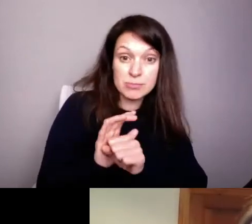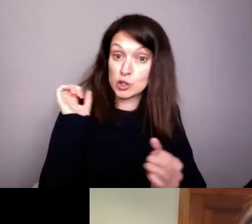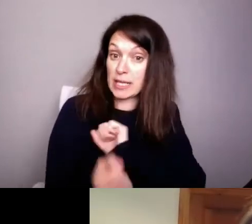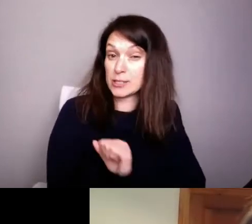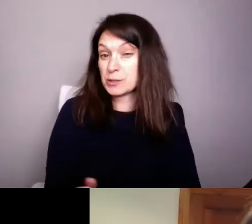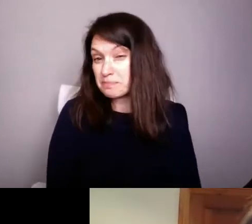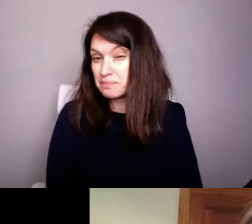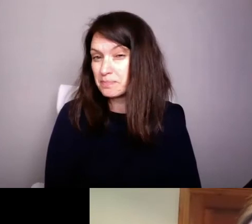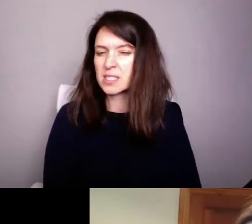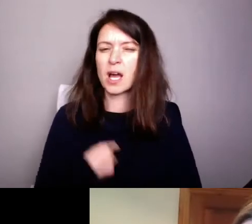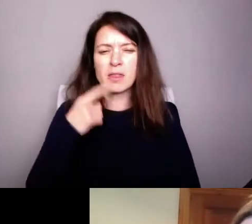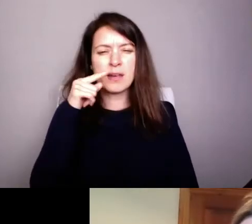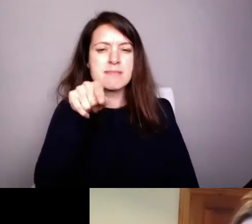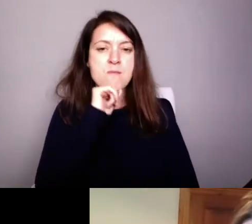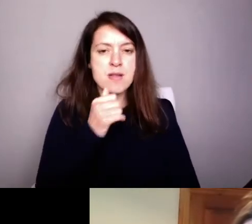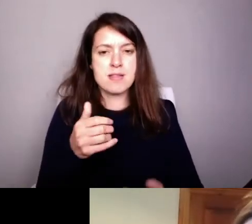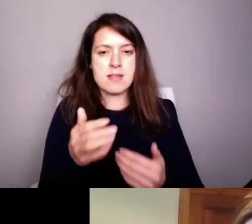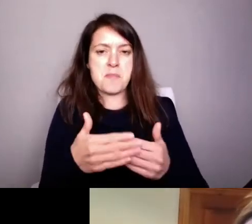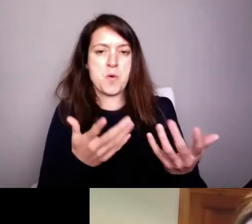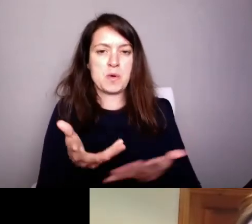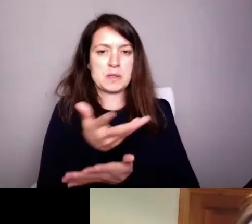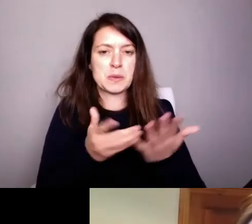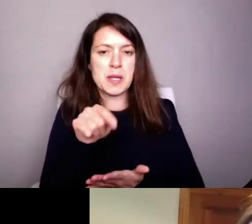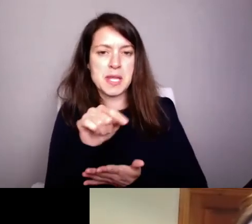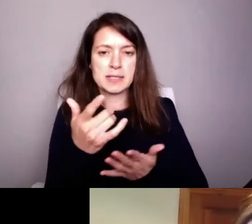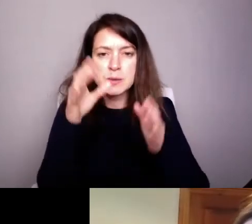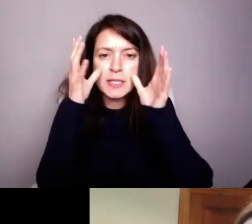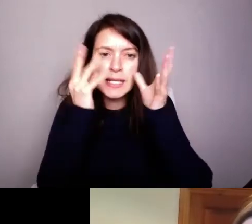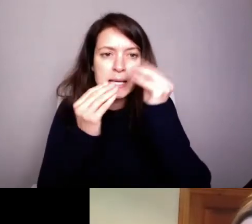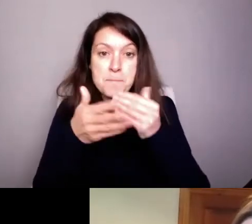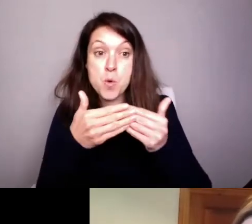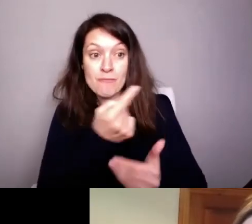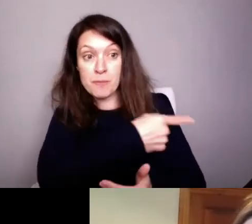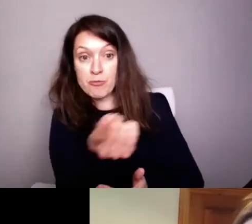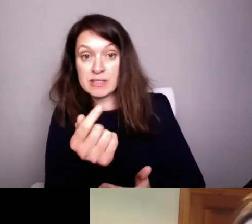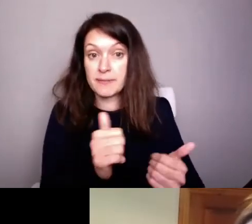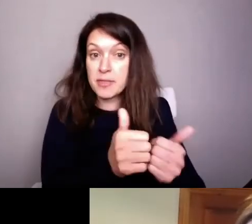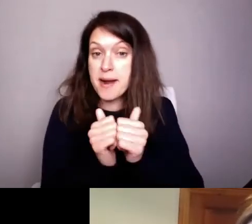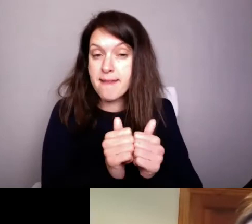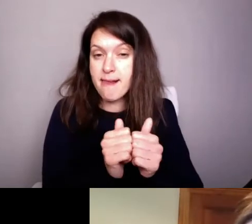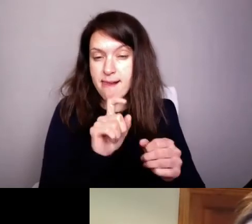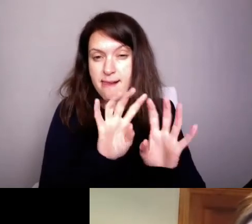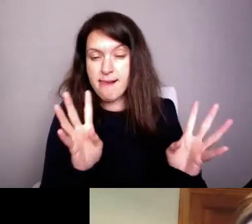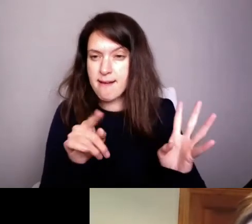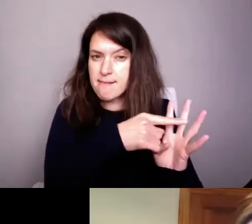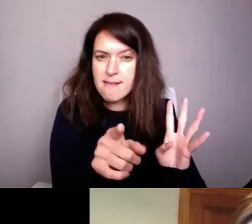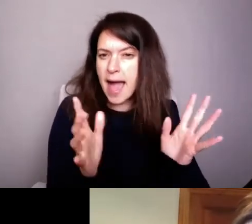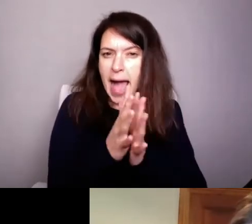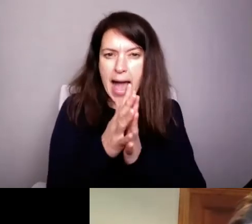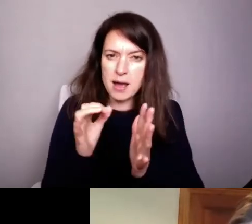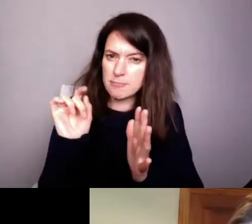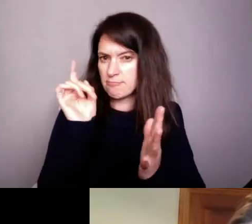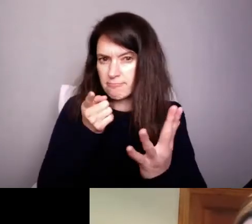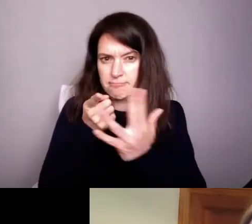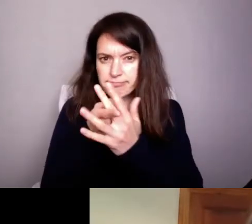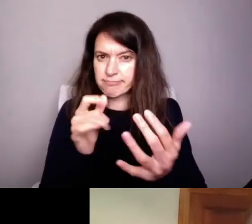on to in the discussion as well, just to hear a little bit more from the rest of the panel on what some of those mechanisms might be in terms of